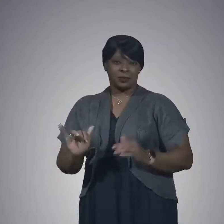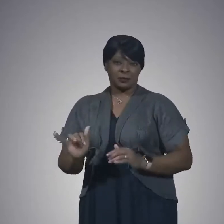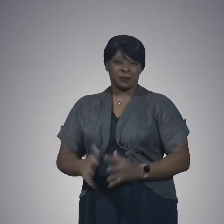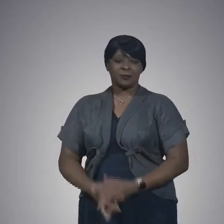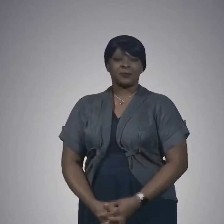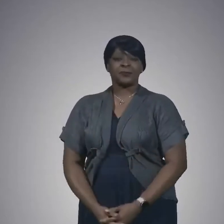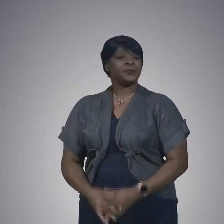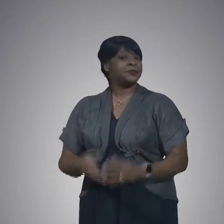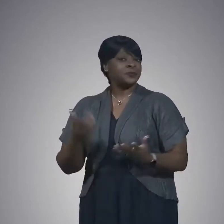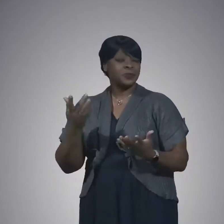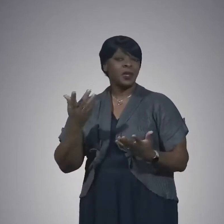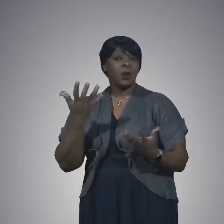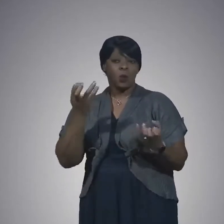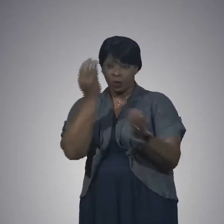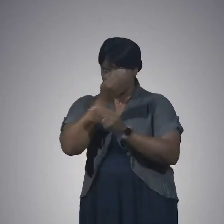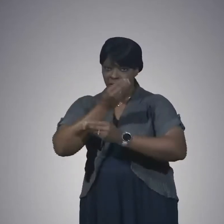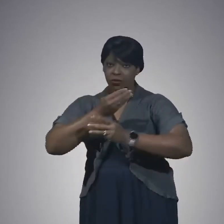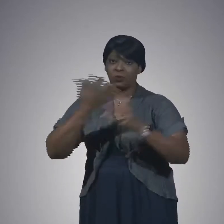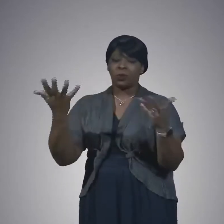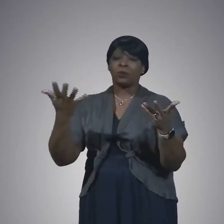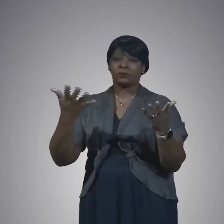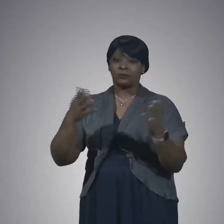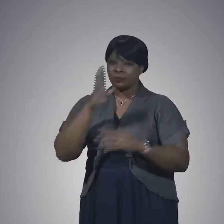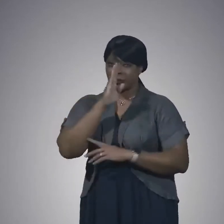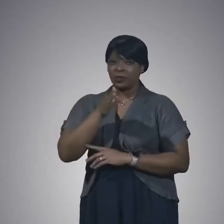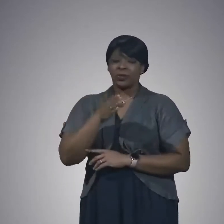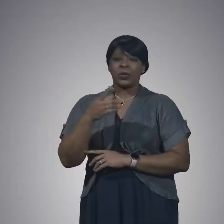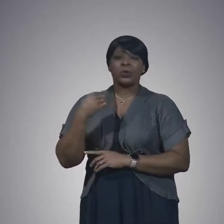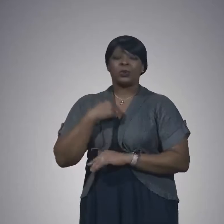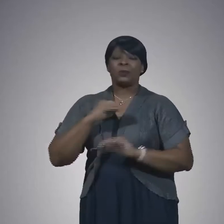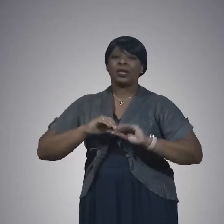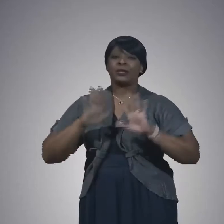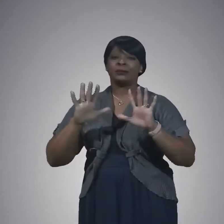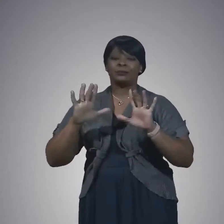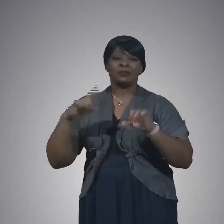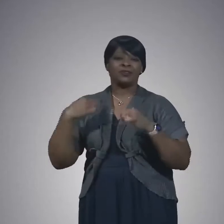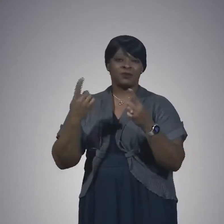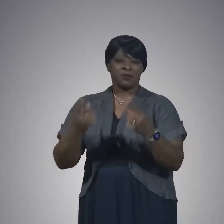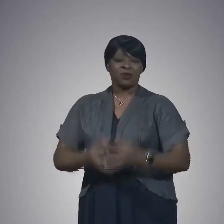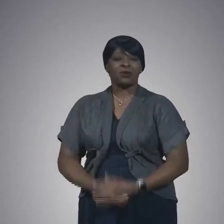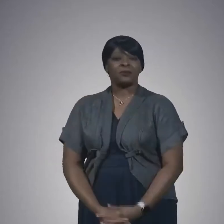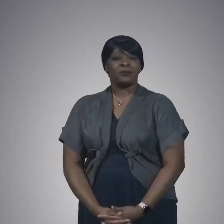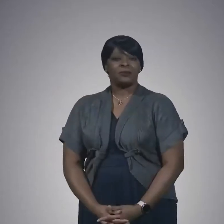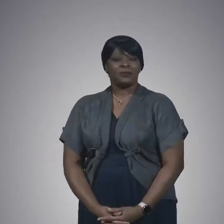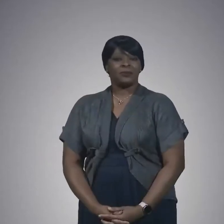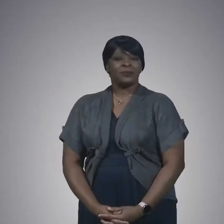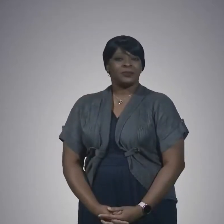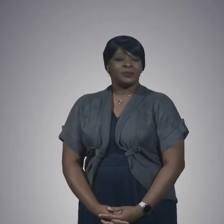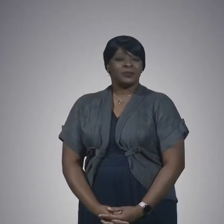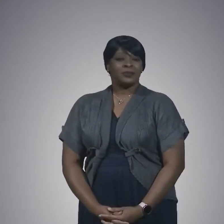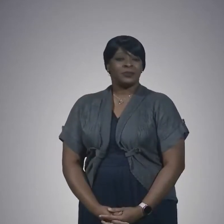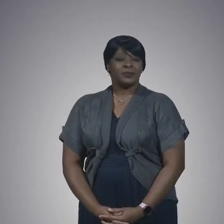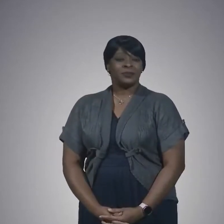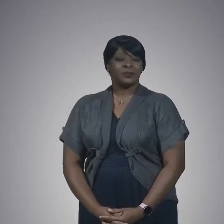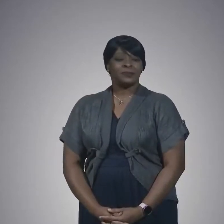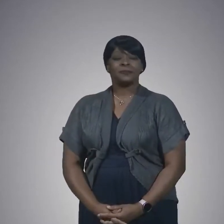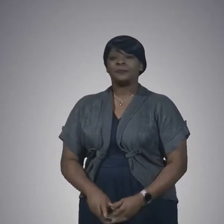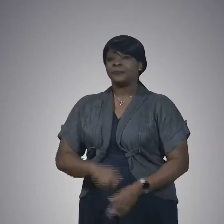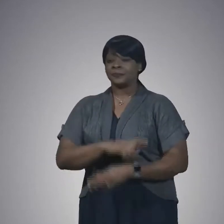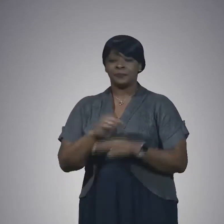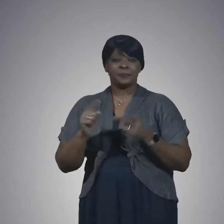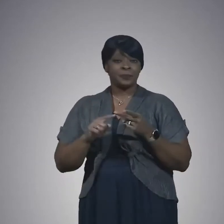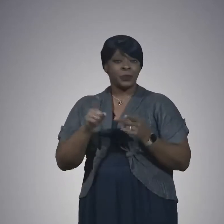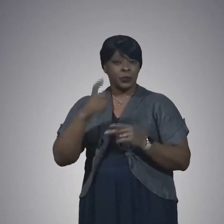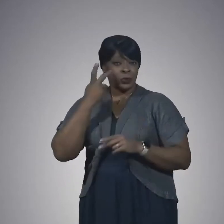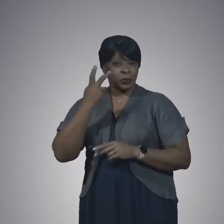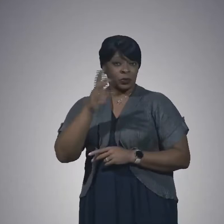So, but in fairness, we wanted to offer that up to you as we've been transparent this entire time. On another note, you saw